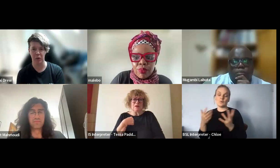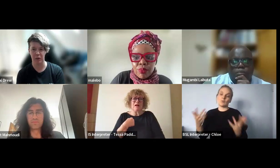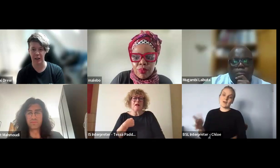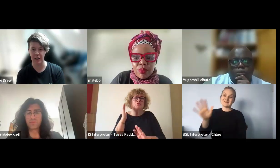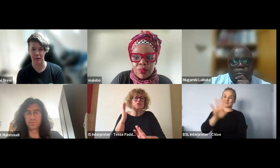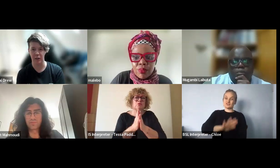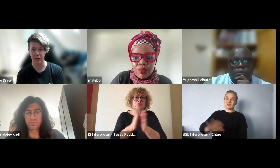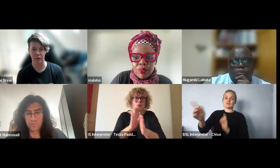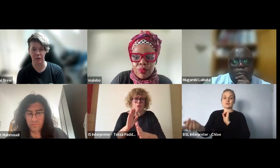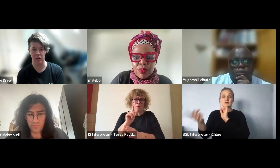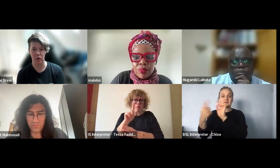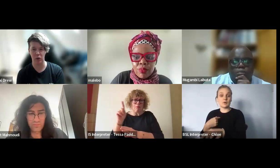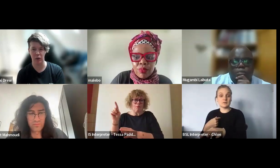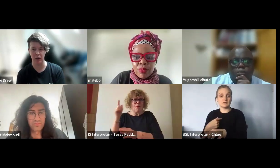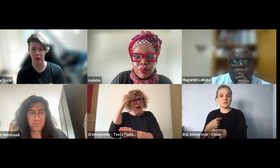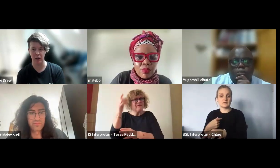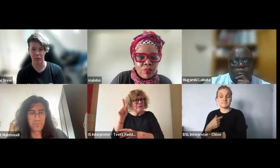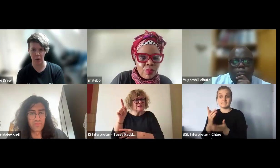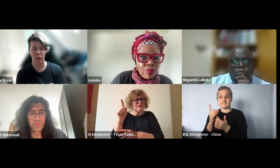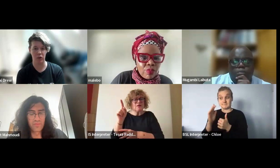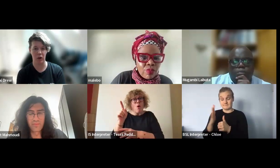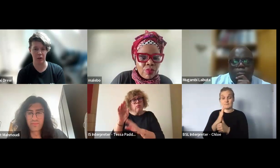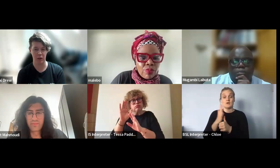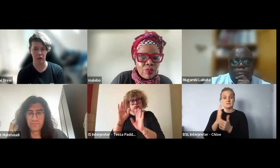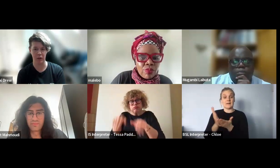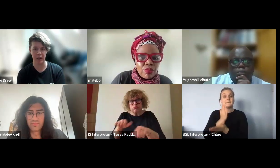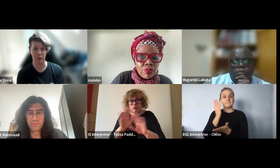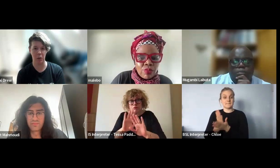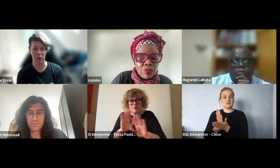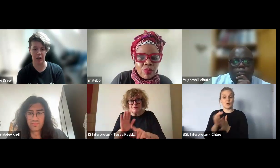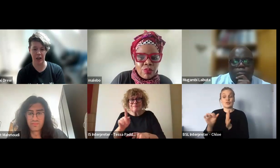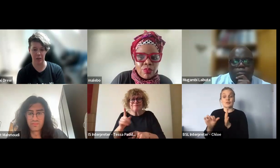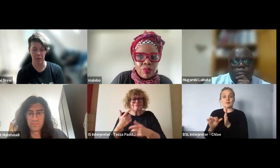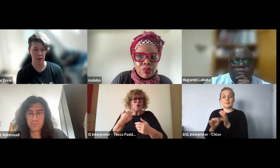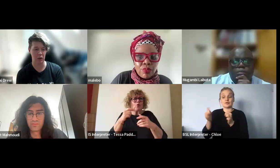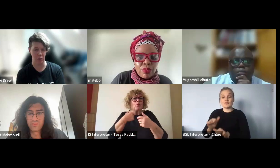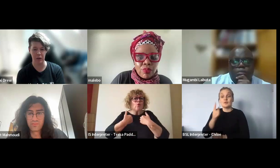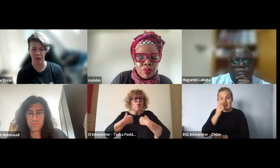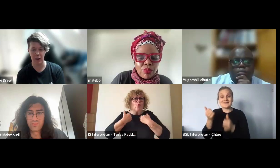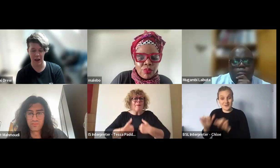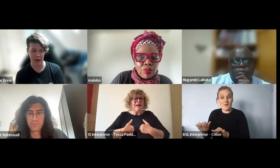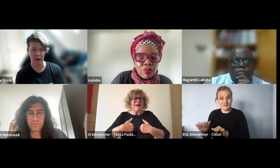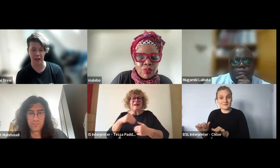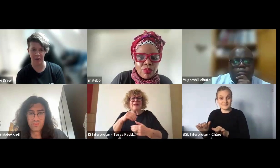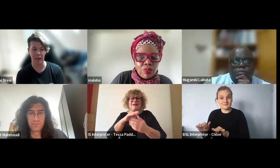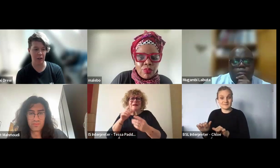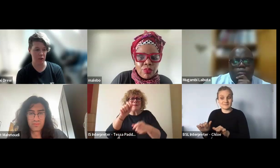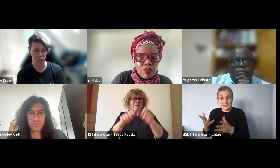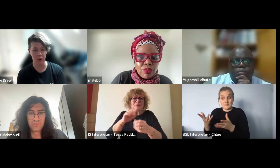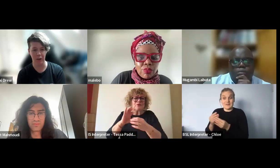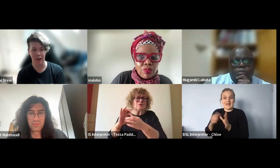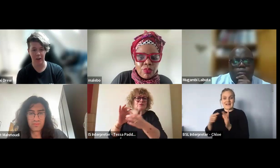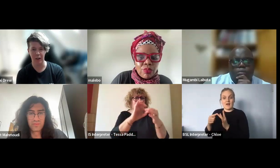first response to that is, first of all, ensure that the problem you're trying to solve is actually one which can be solved with AI, and there isn't